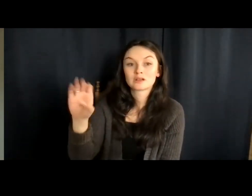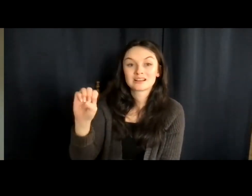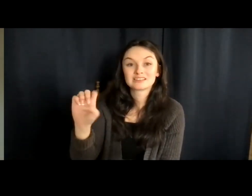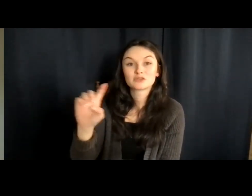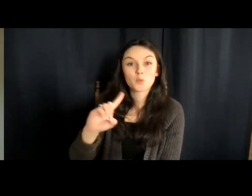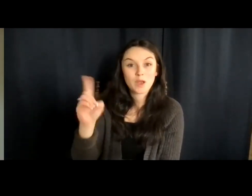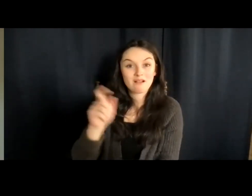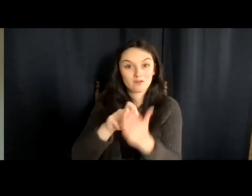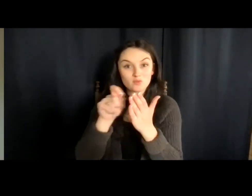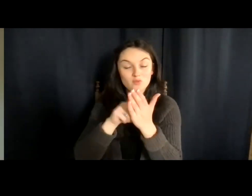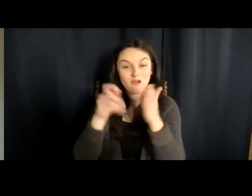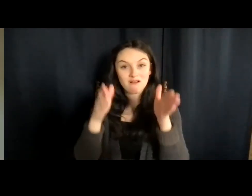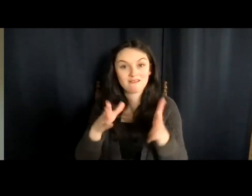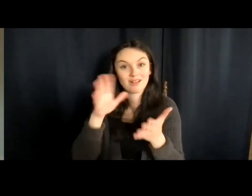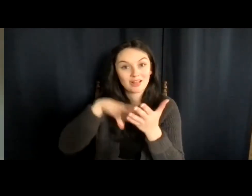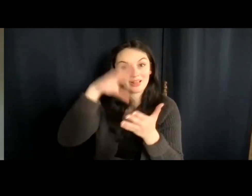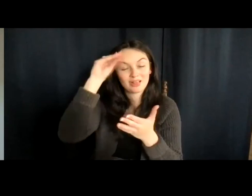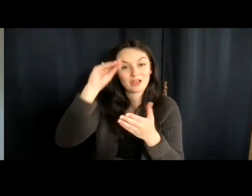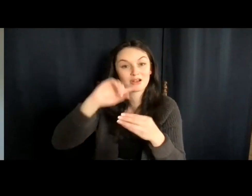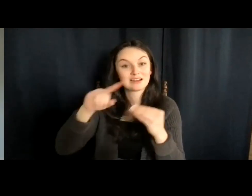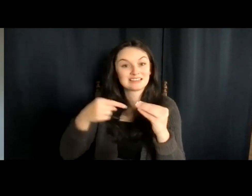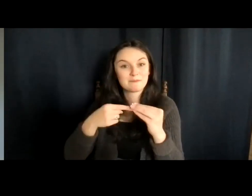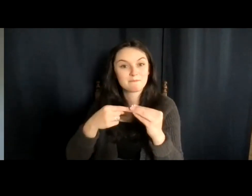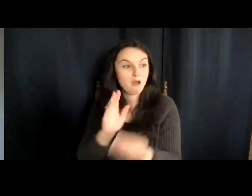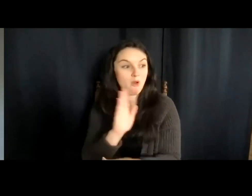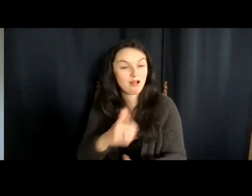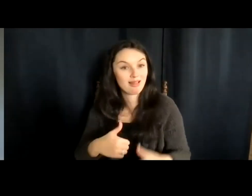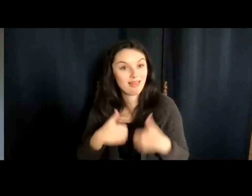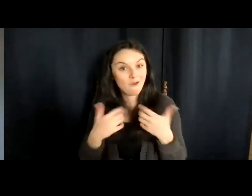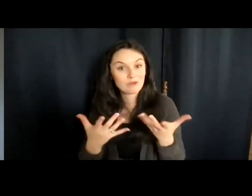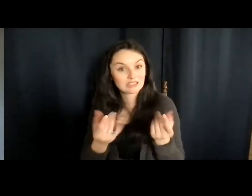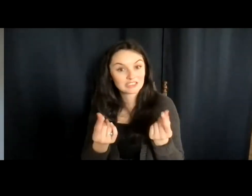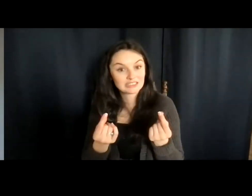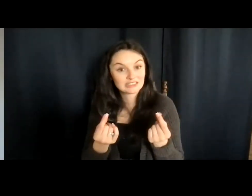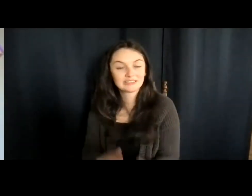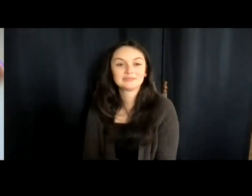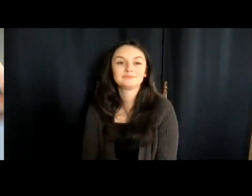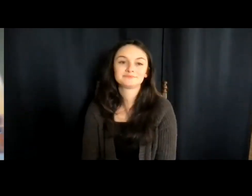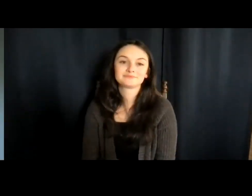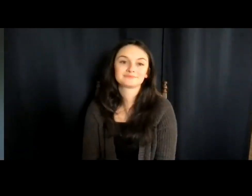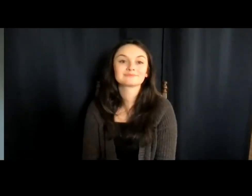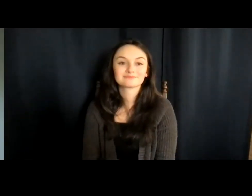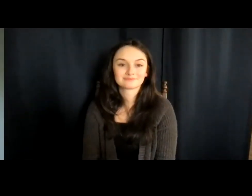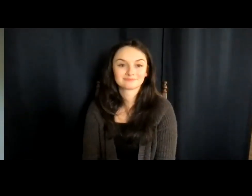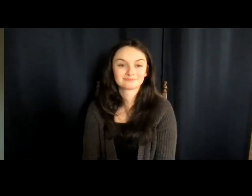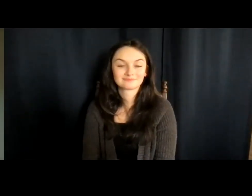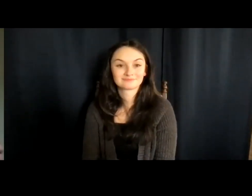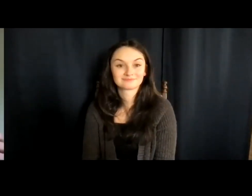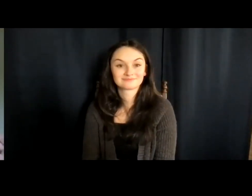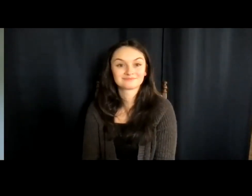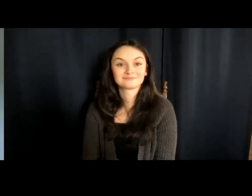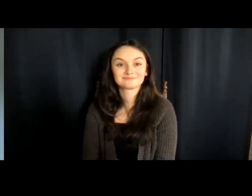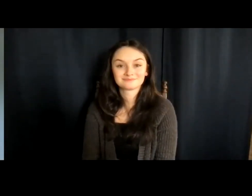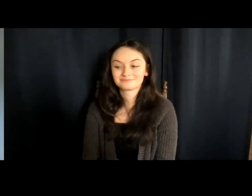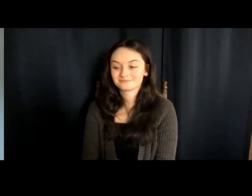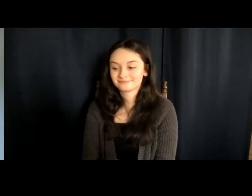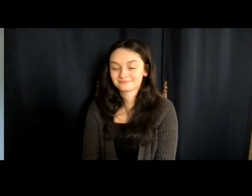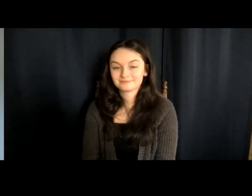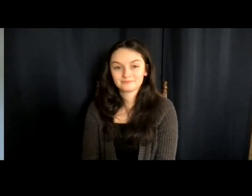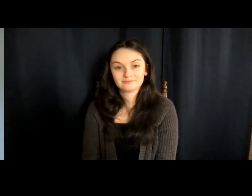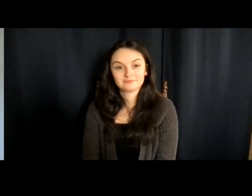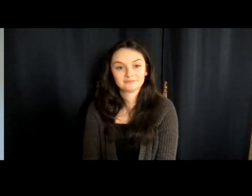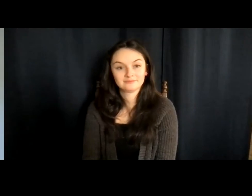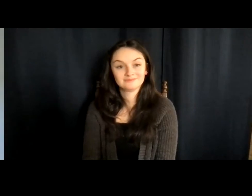all that she did to tell this story. So this right here is called